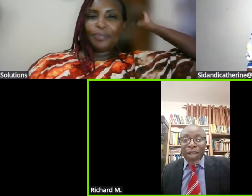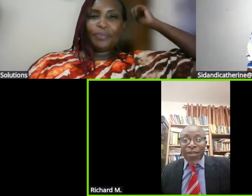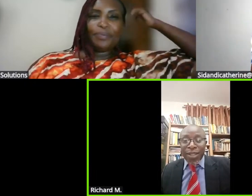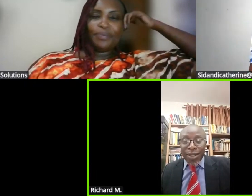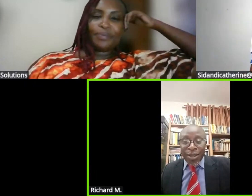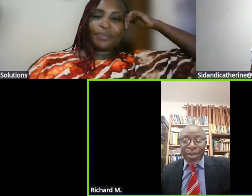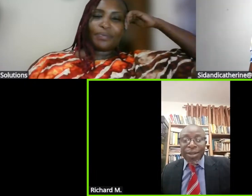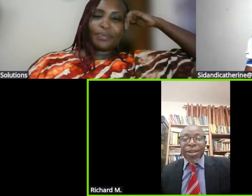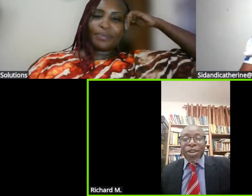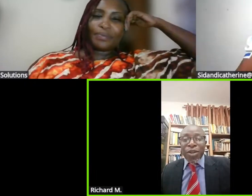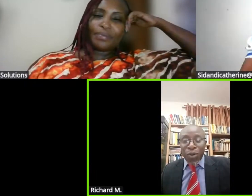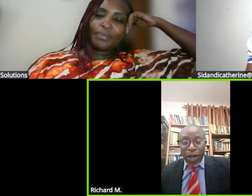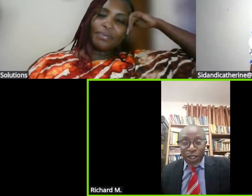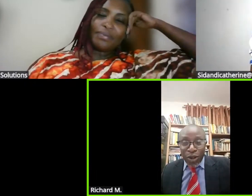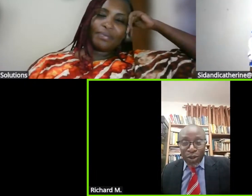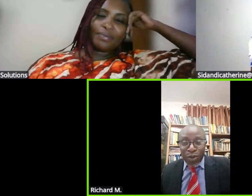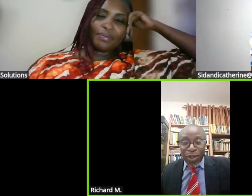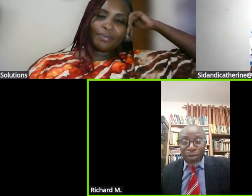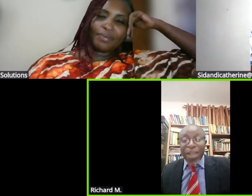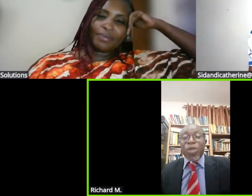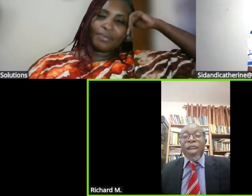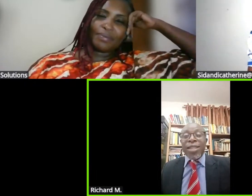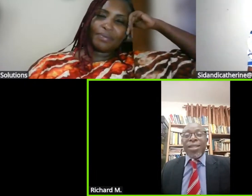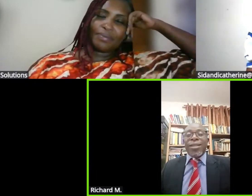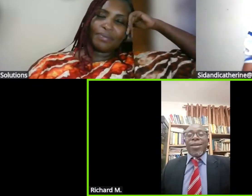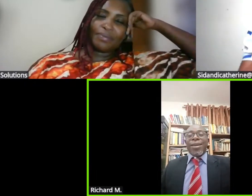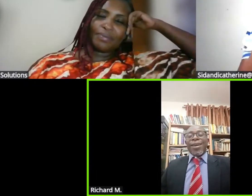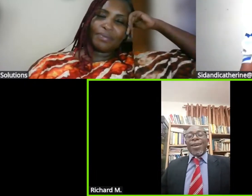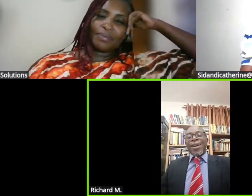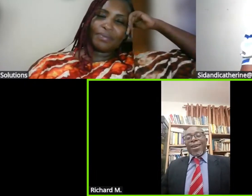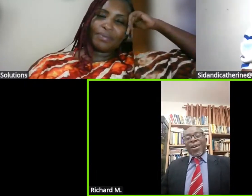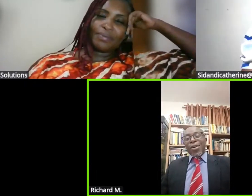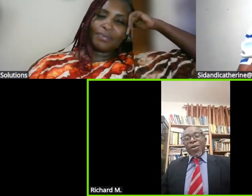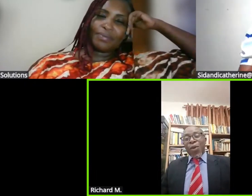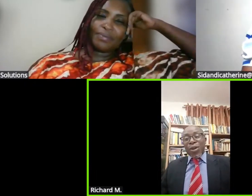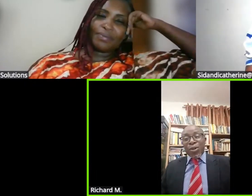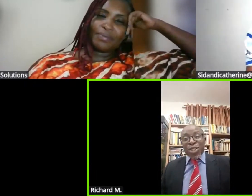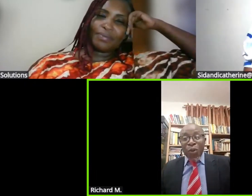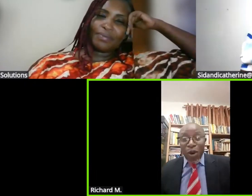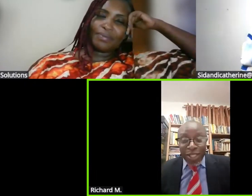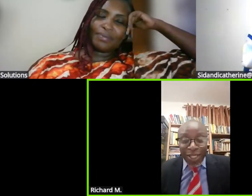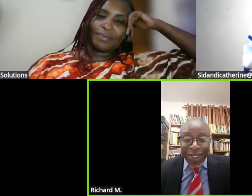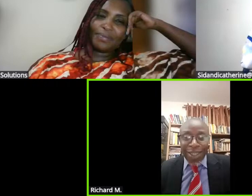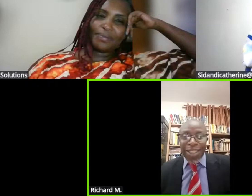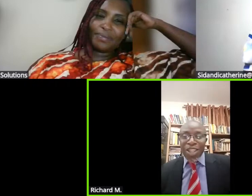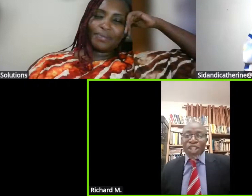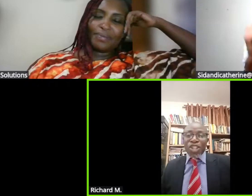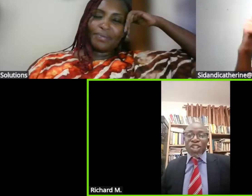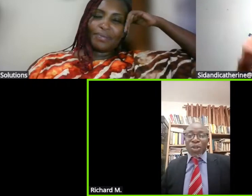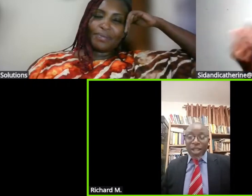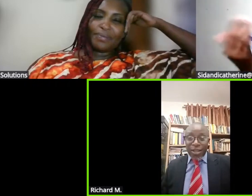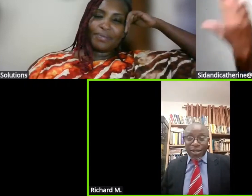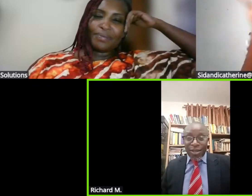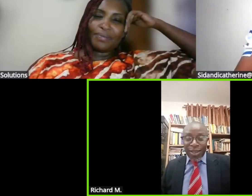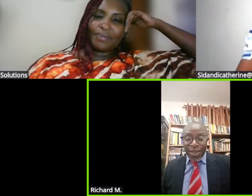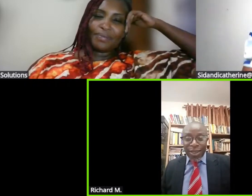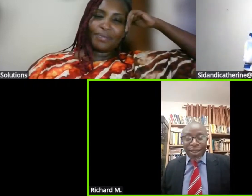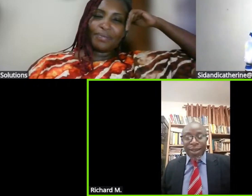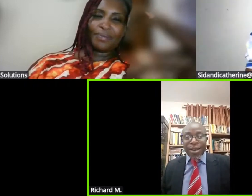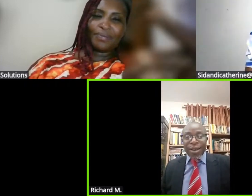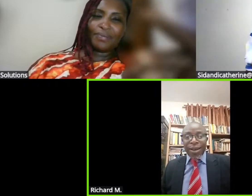you need those services, you can talk to me. But tonight, we want to see what Judith